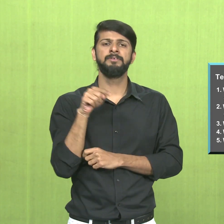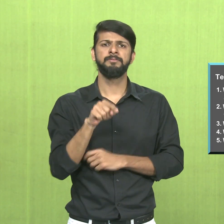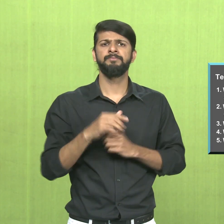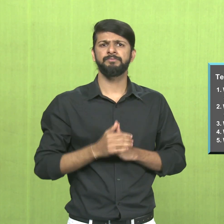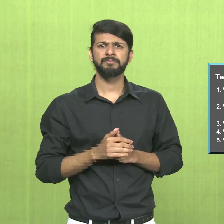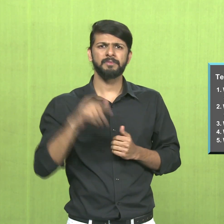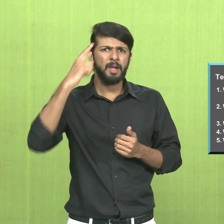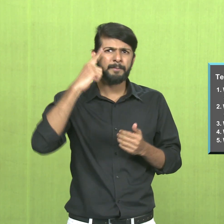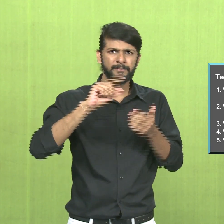Question number 1.